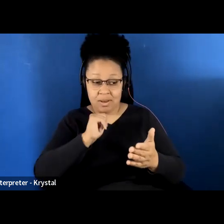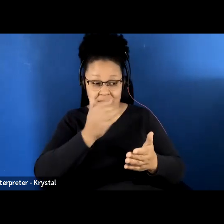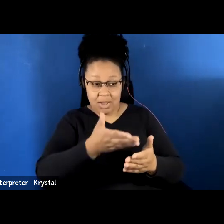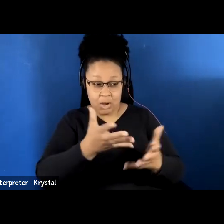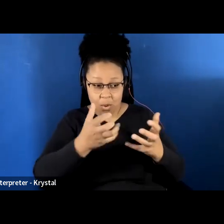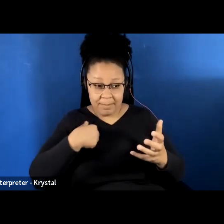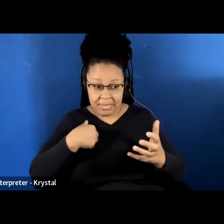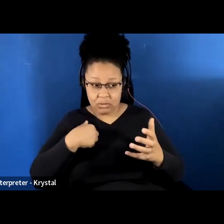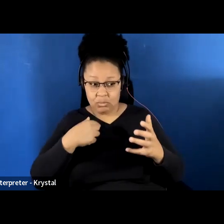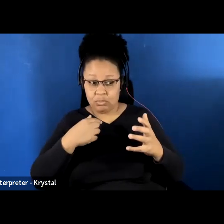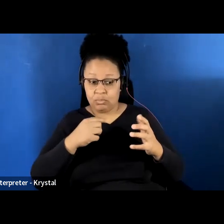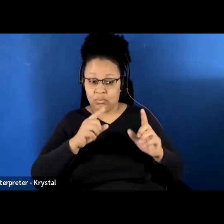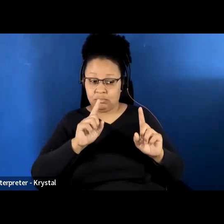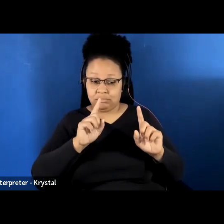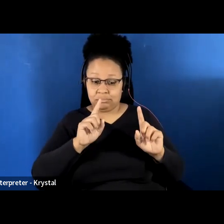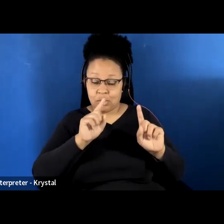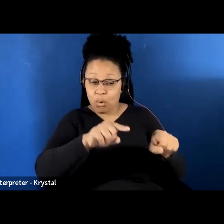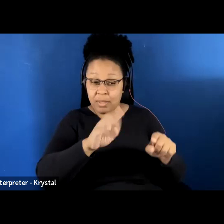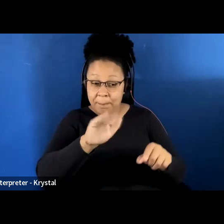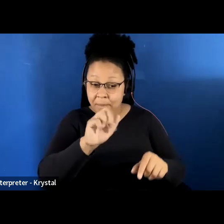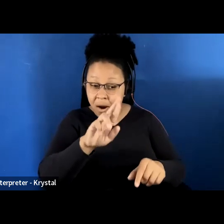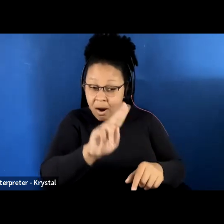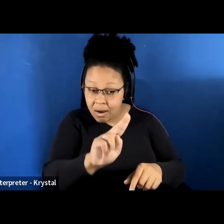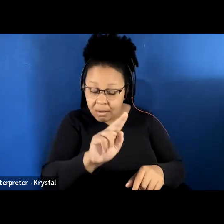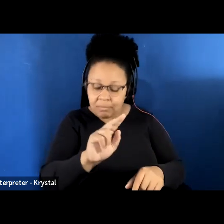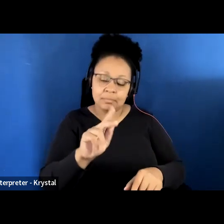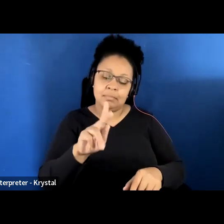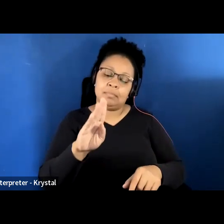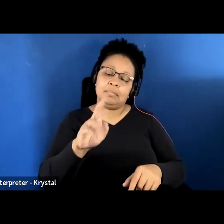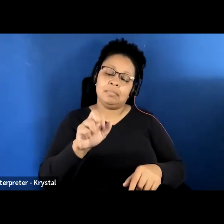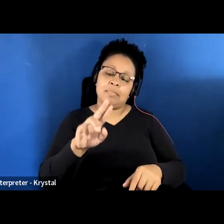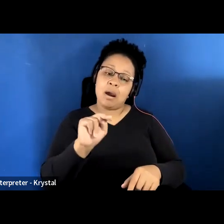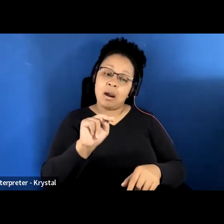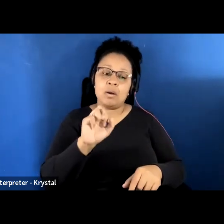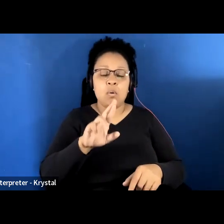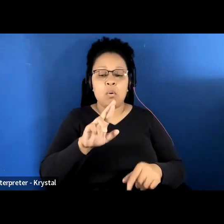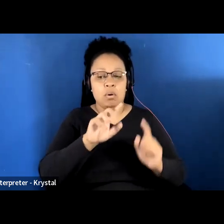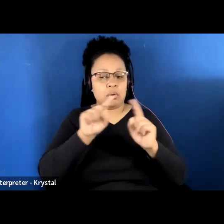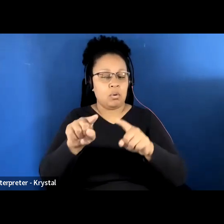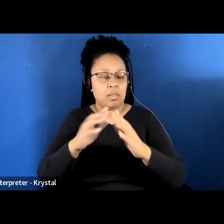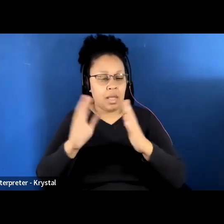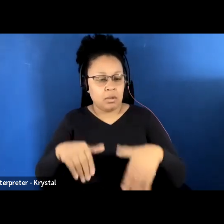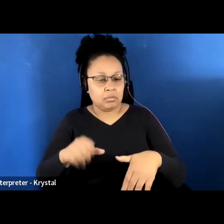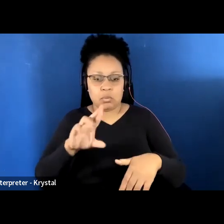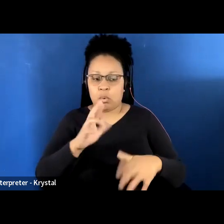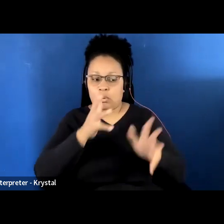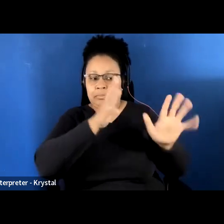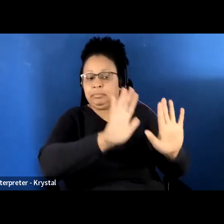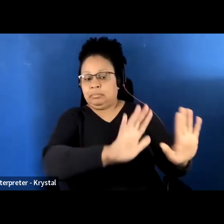should I only go to the house? So it's really helpful when you get that chance to talk to the person before you go out, so you kind of know what to